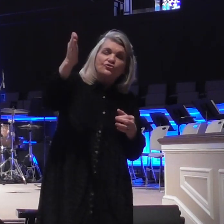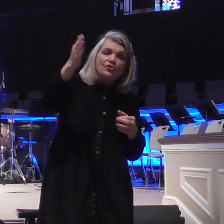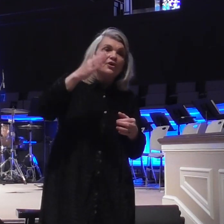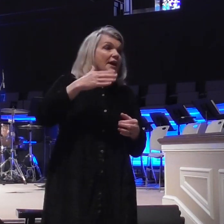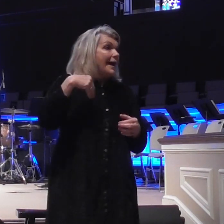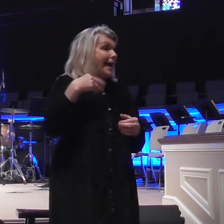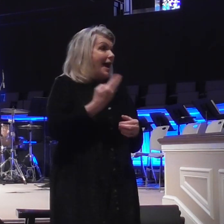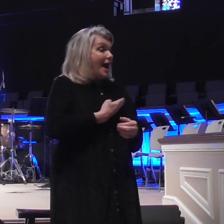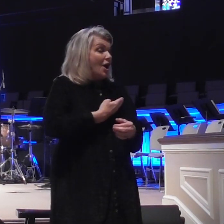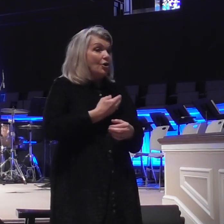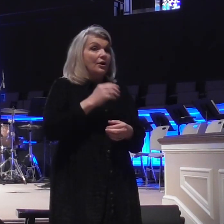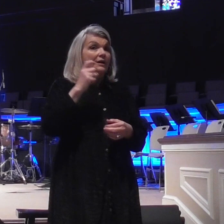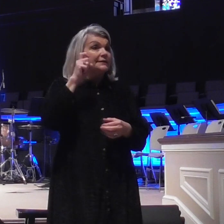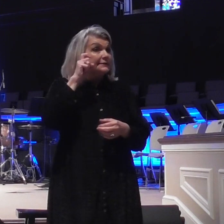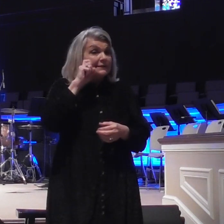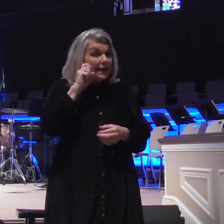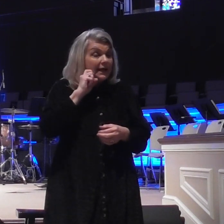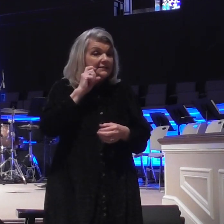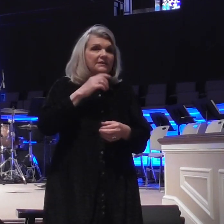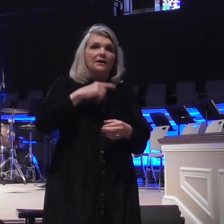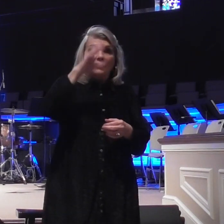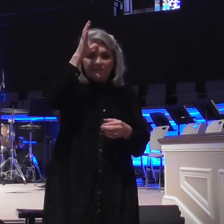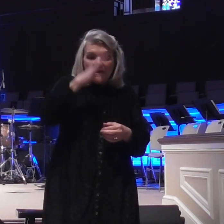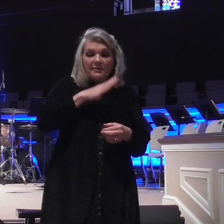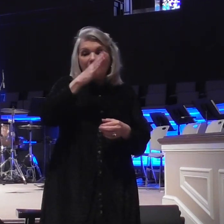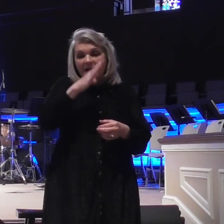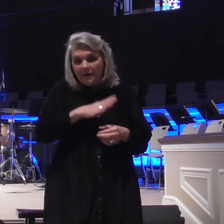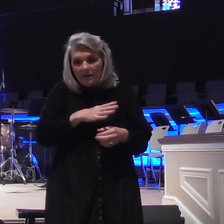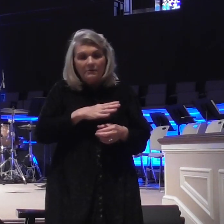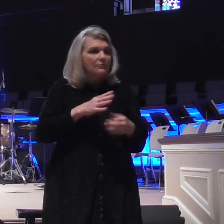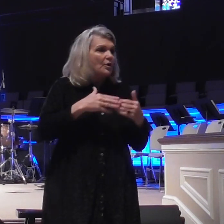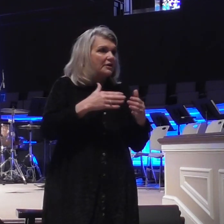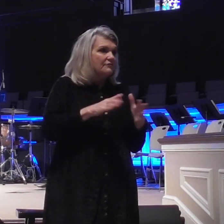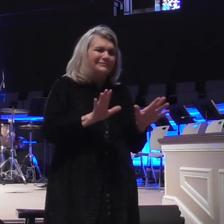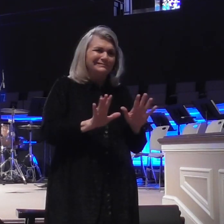most pervasive and powerful of the human urges.